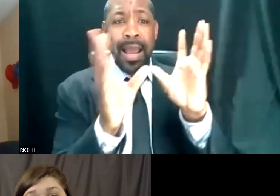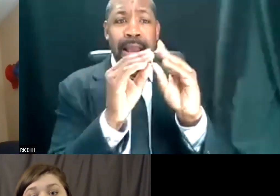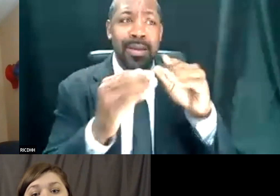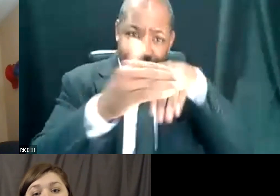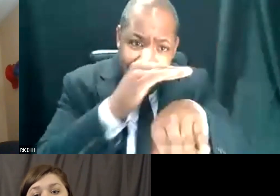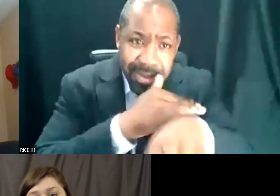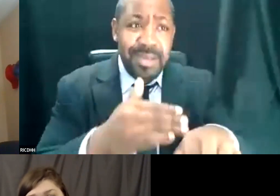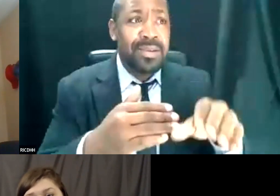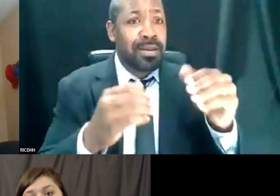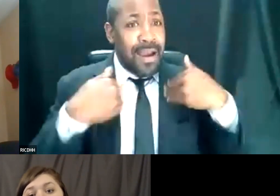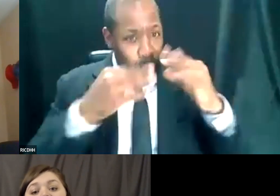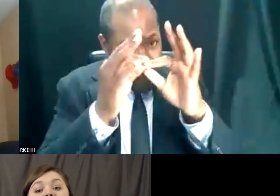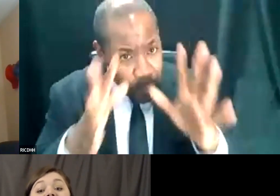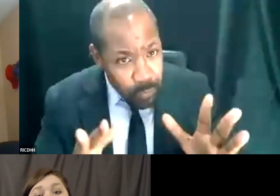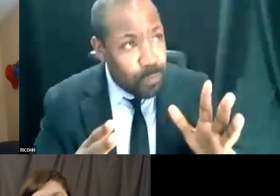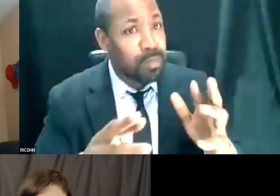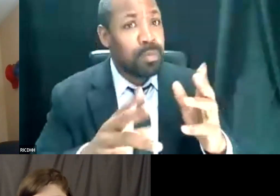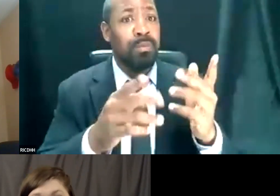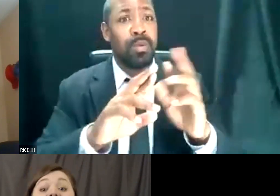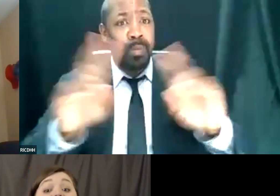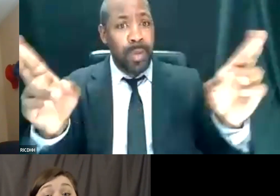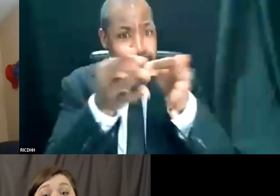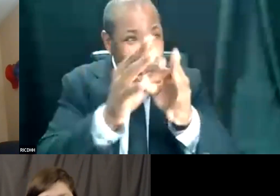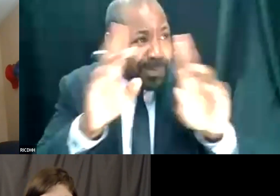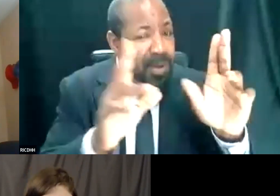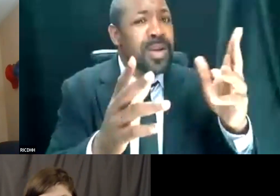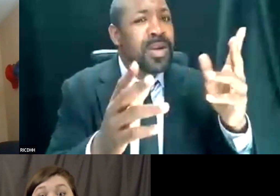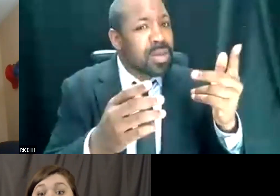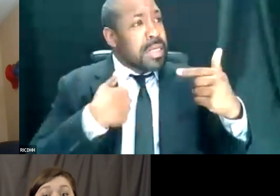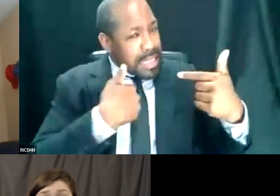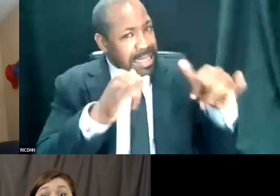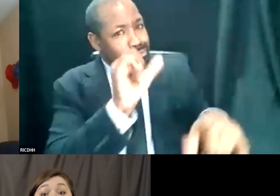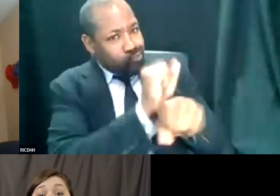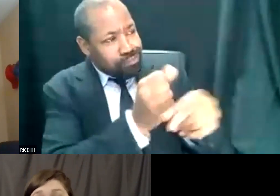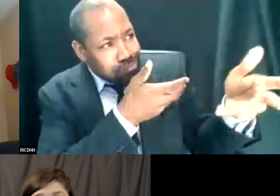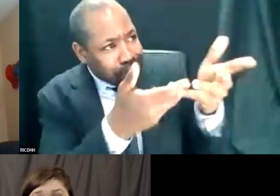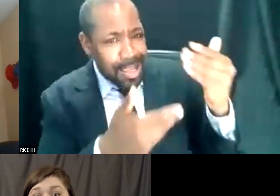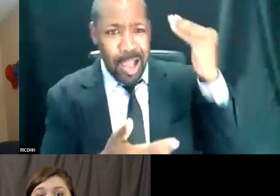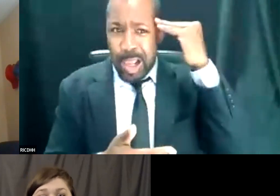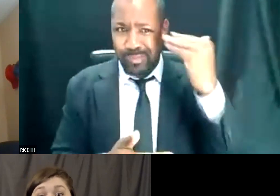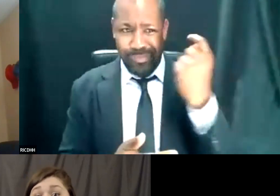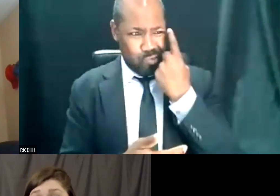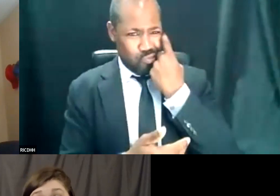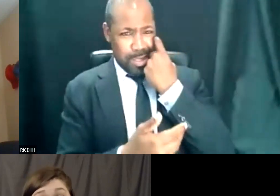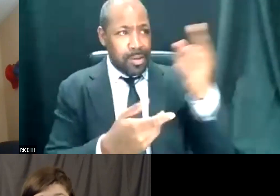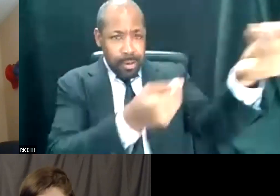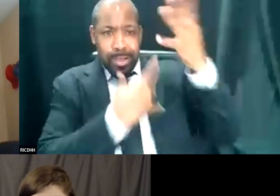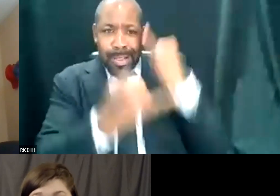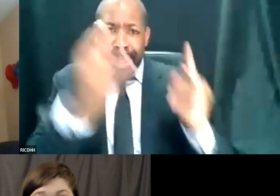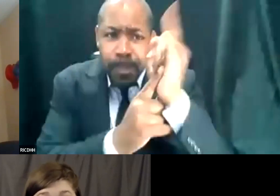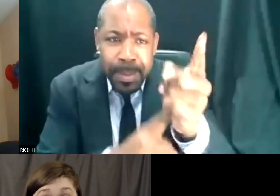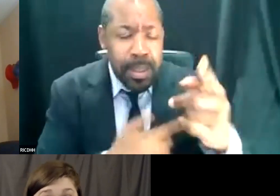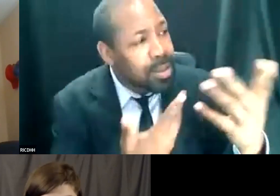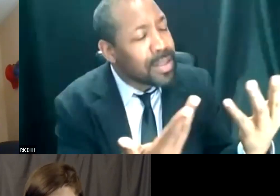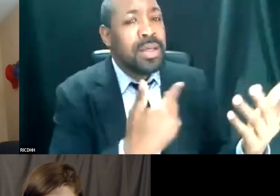them to make sure that it's accessible, that they have an interpreter, that they are ready with the caption. We are working with them.